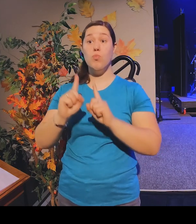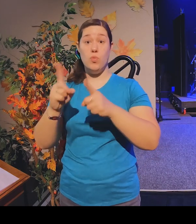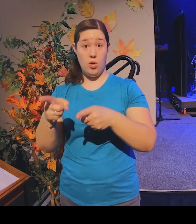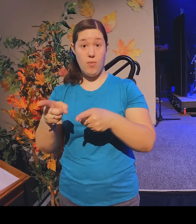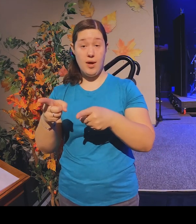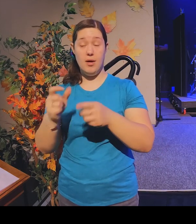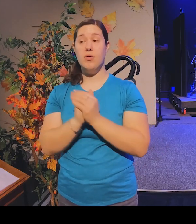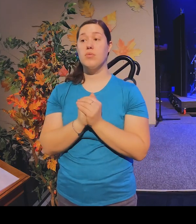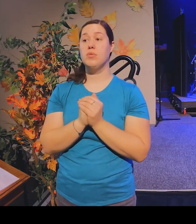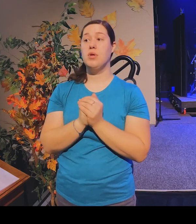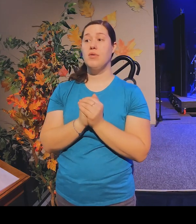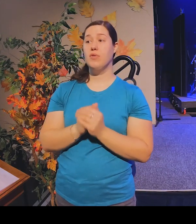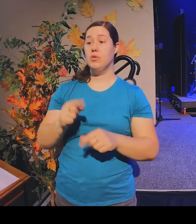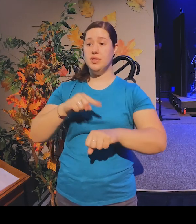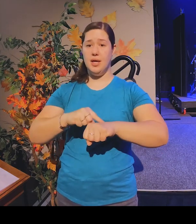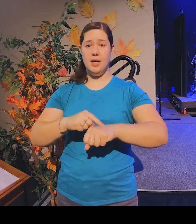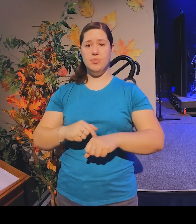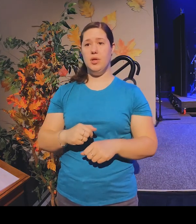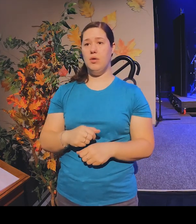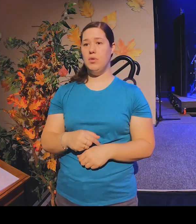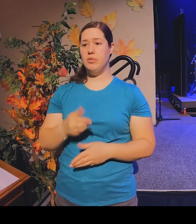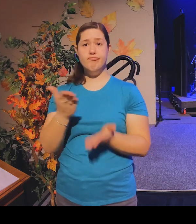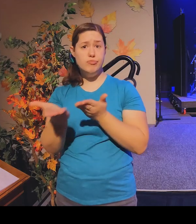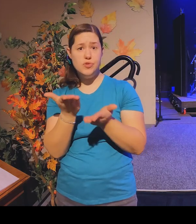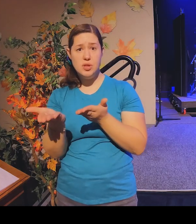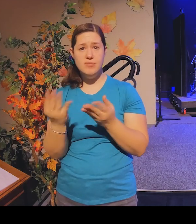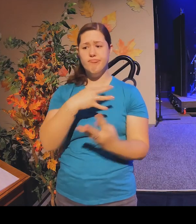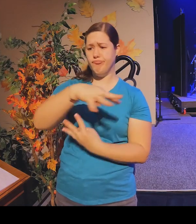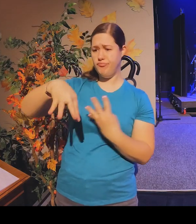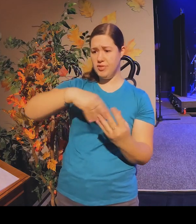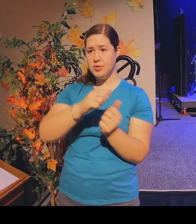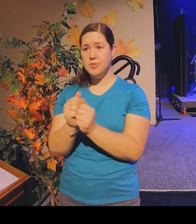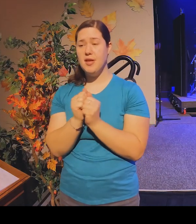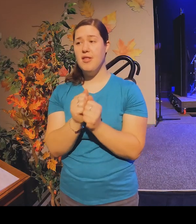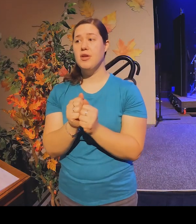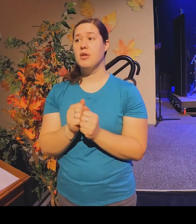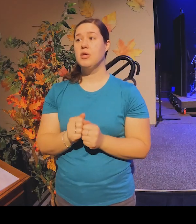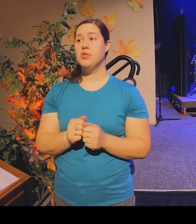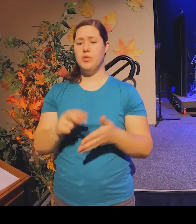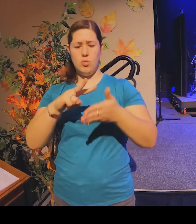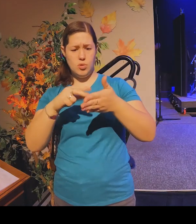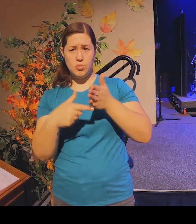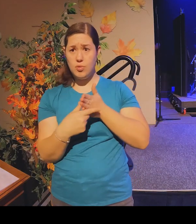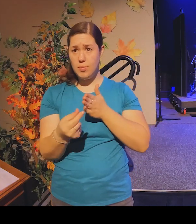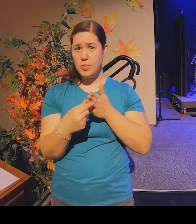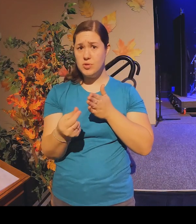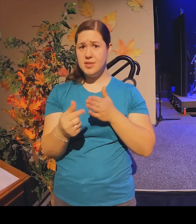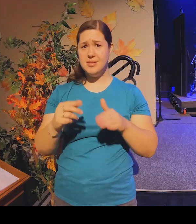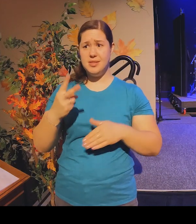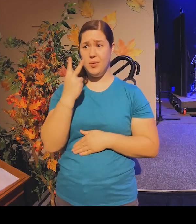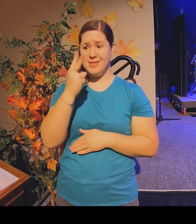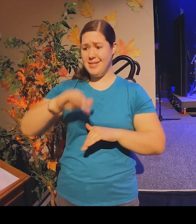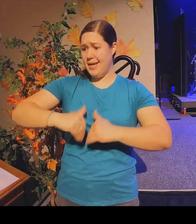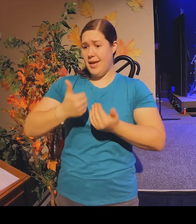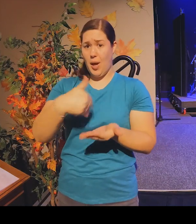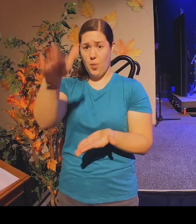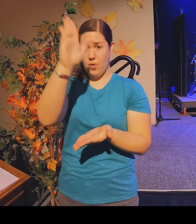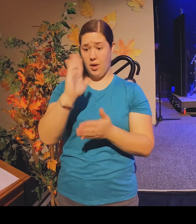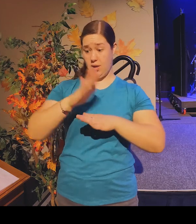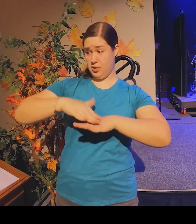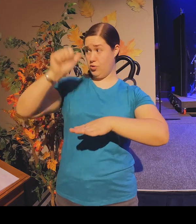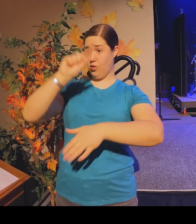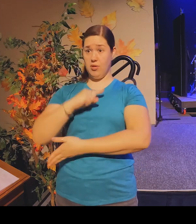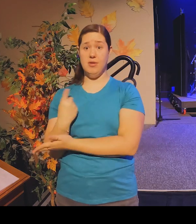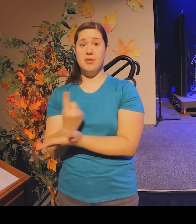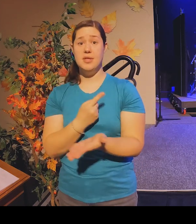again, we really hope that you look through the bulletin, look on your website, see how it is that God is calling us to be a worship plus three church, because in the midst of this, we